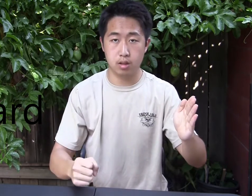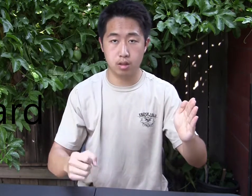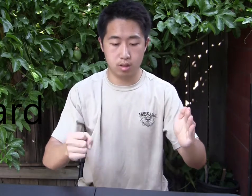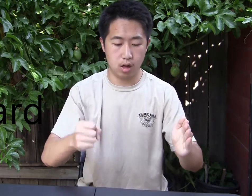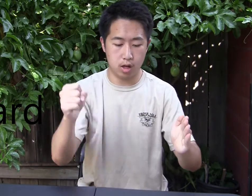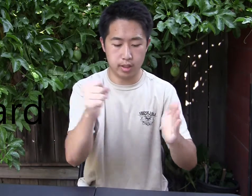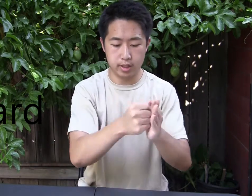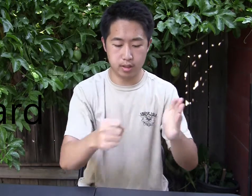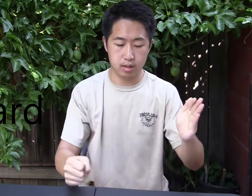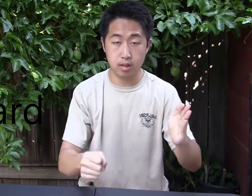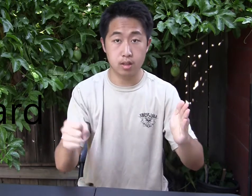Hard.